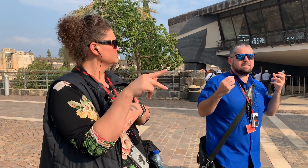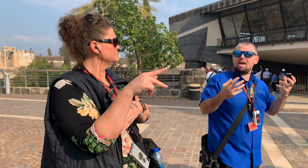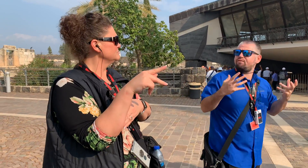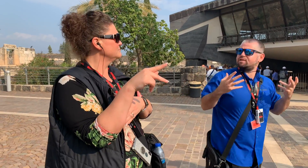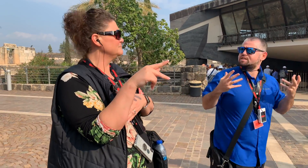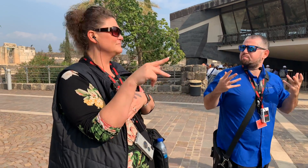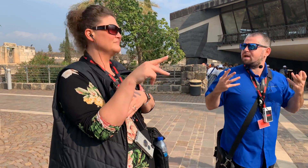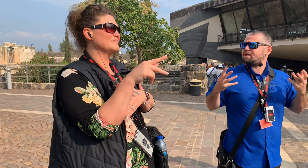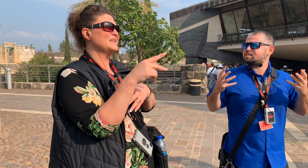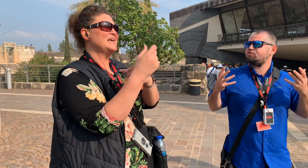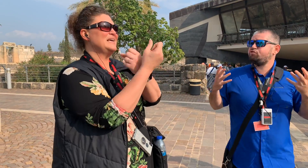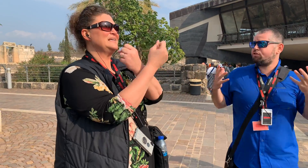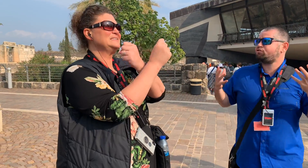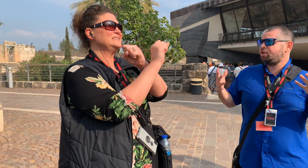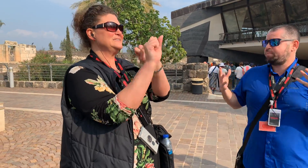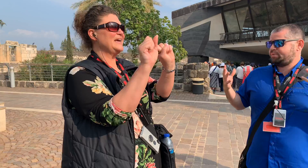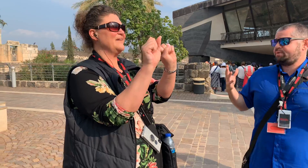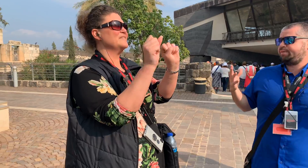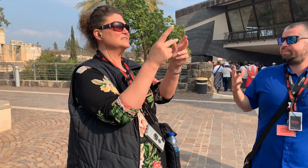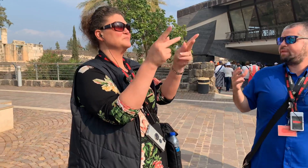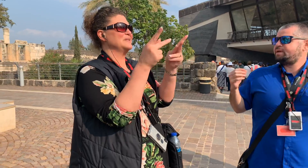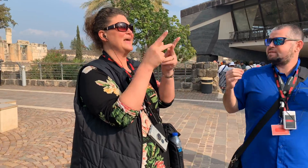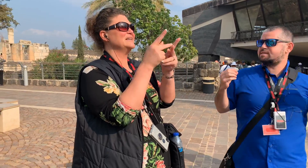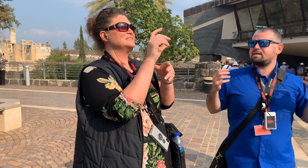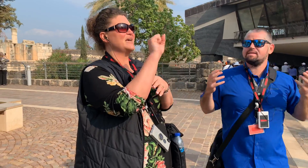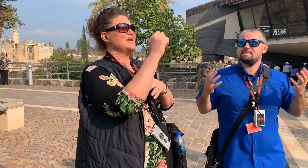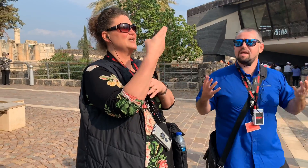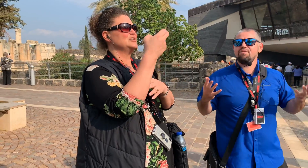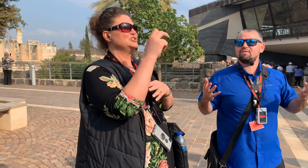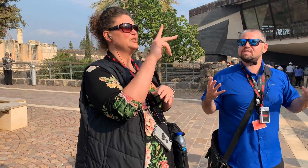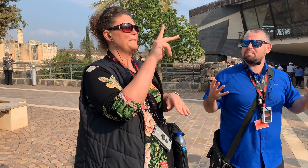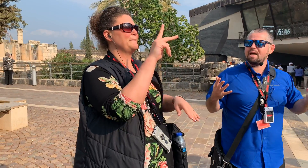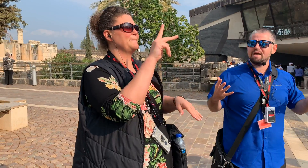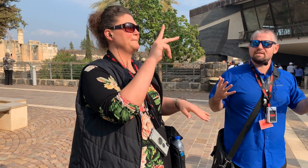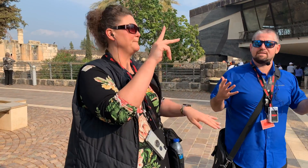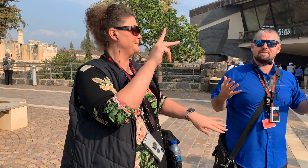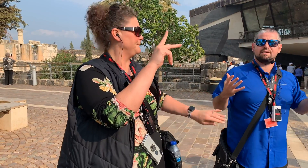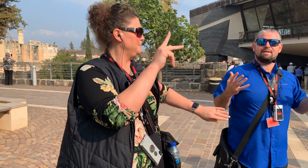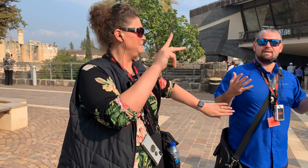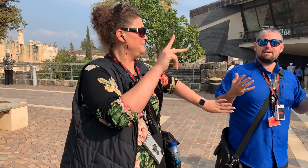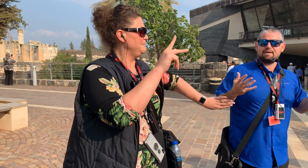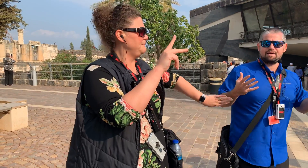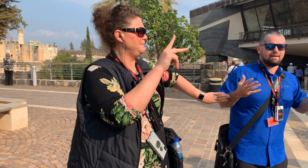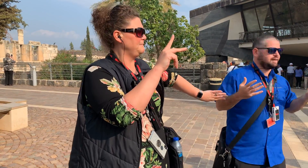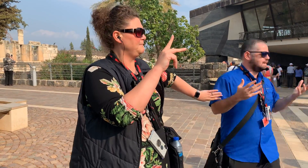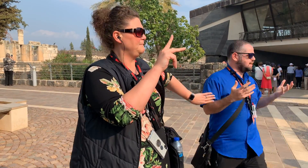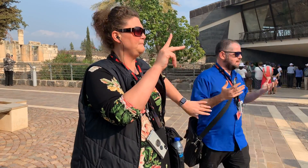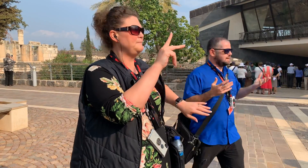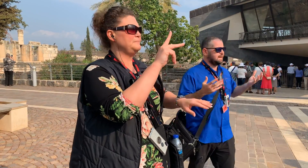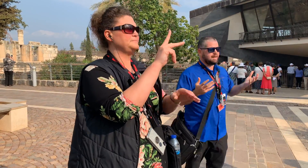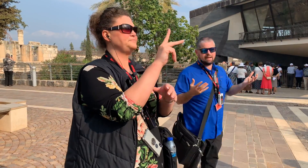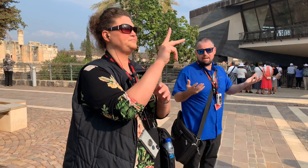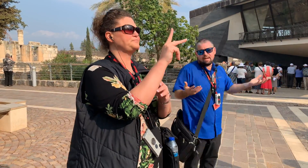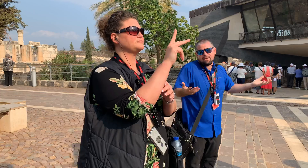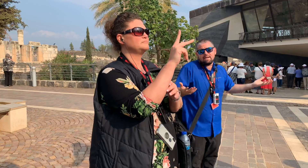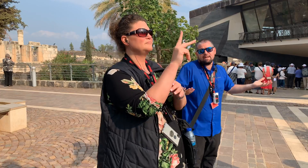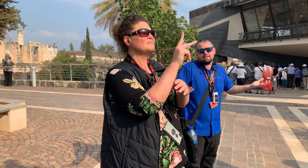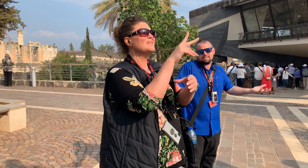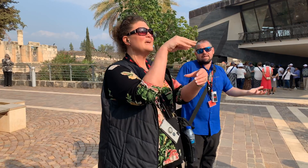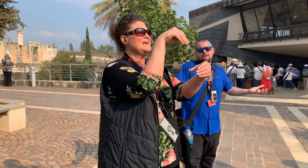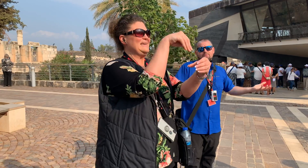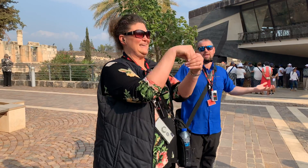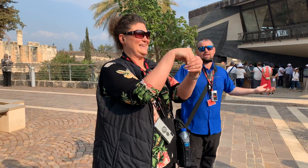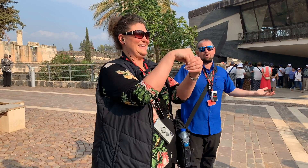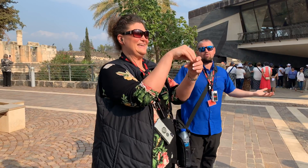it's the safest place, a ship, the safest place in